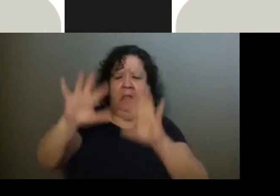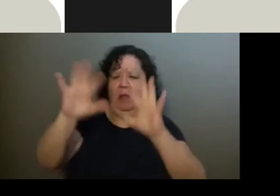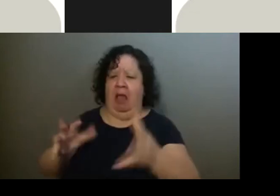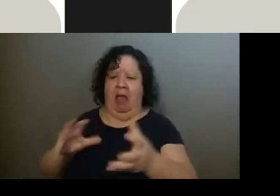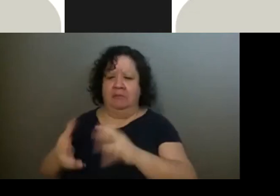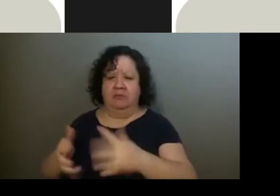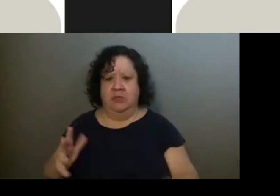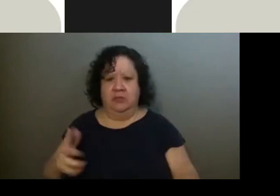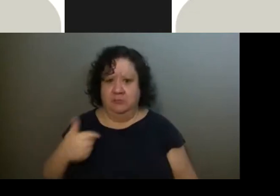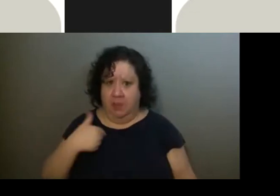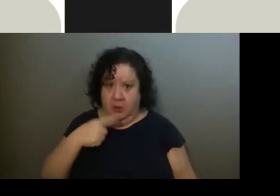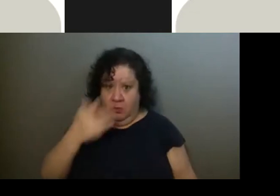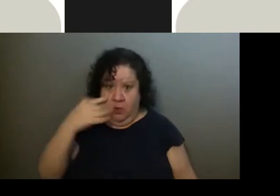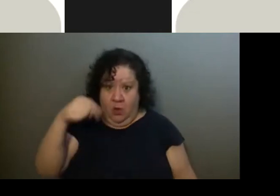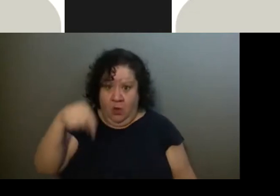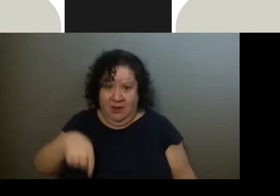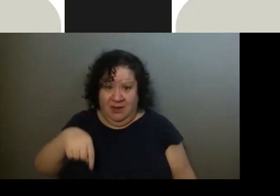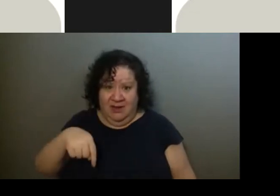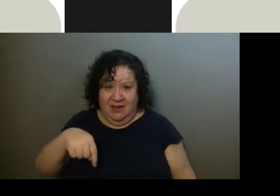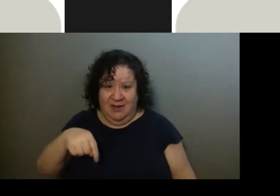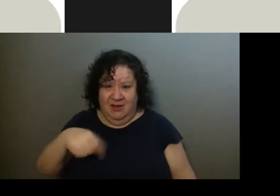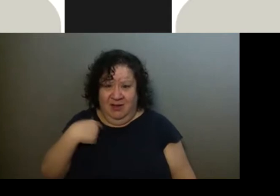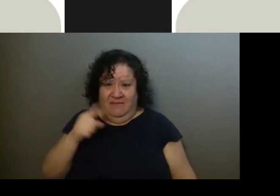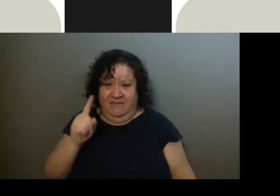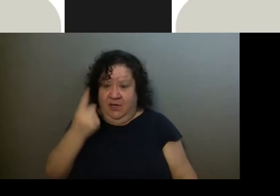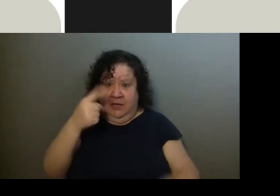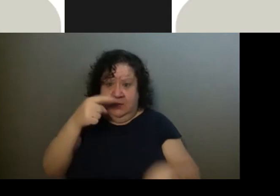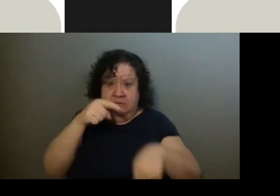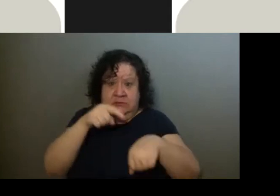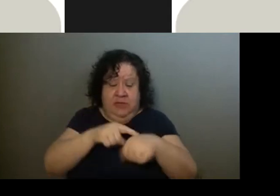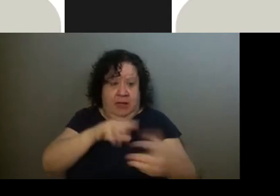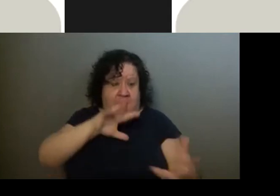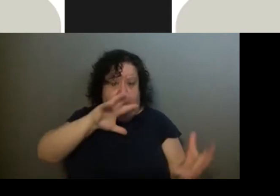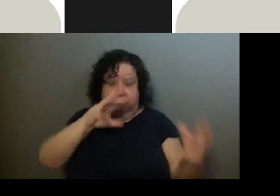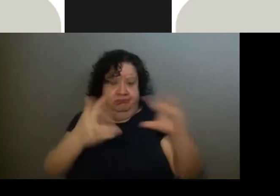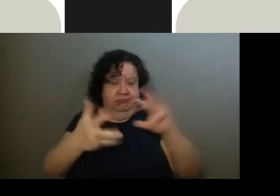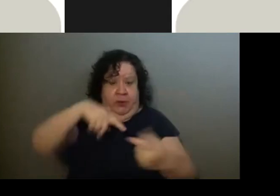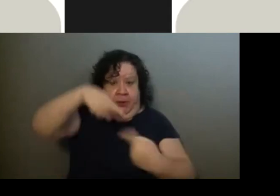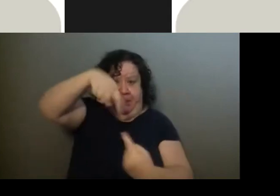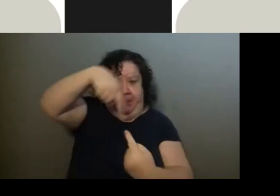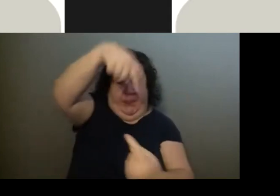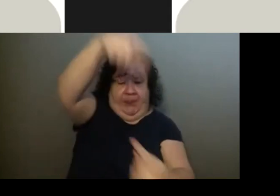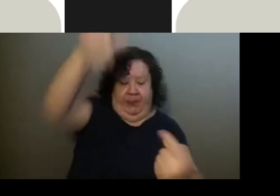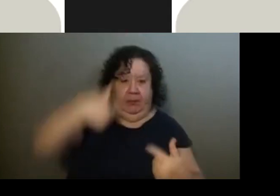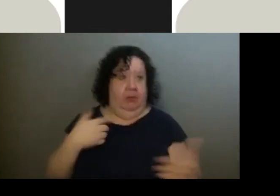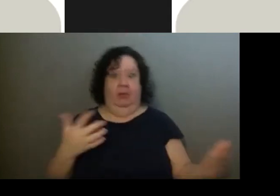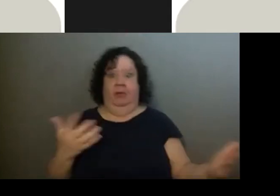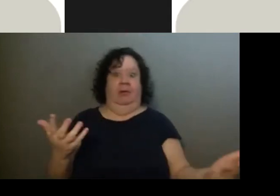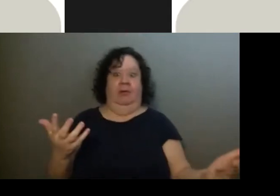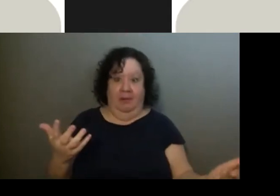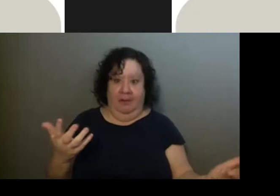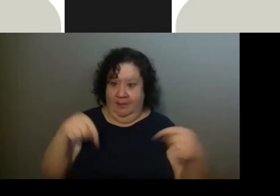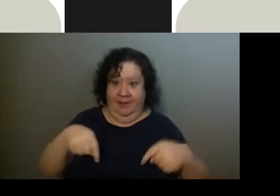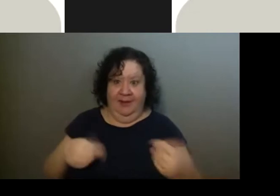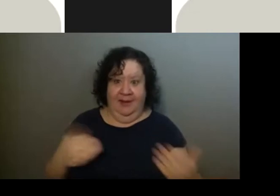The sad thing in terms of with information technology is that the one-size-fits-all concept. One